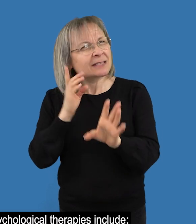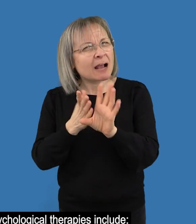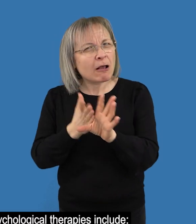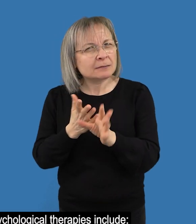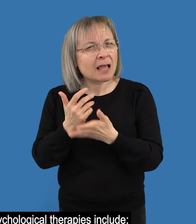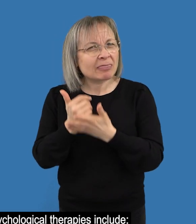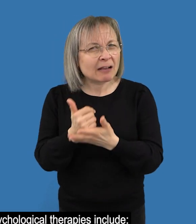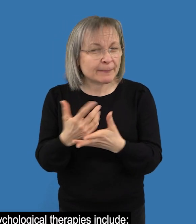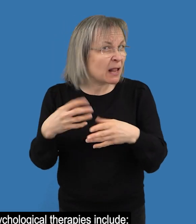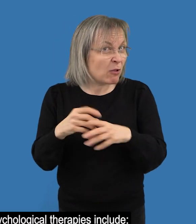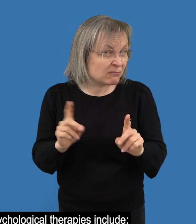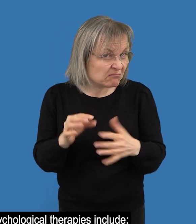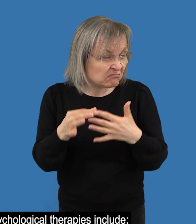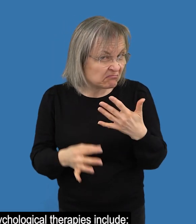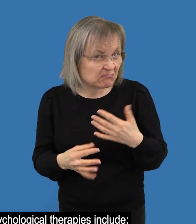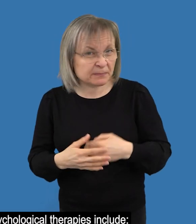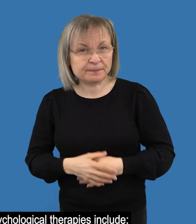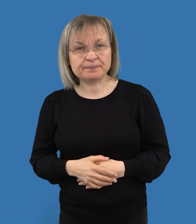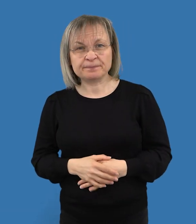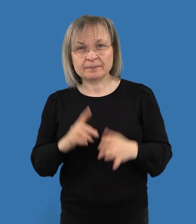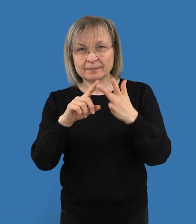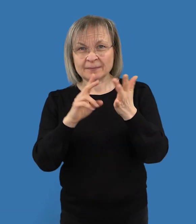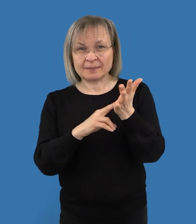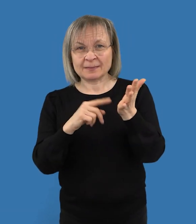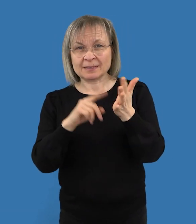Other psychological therapies include